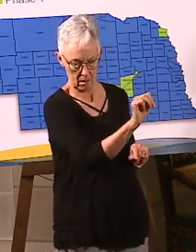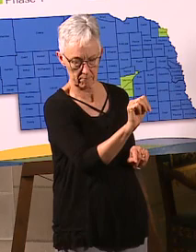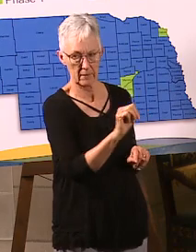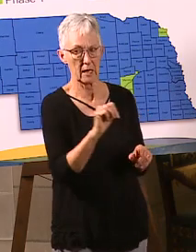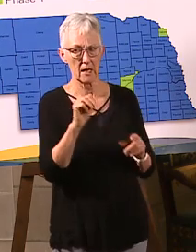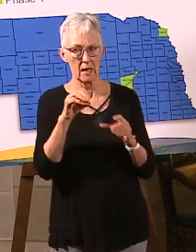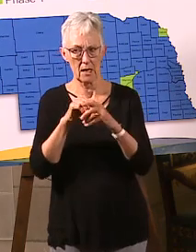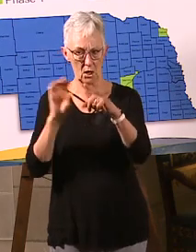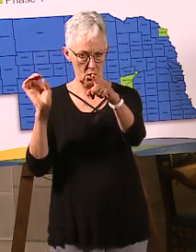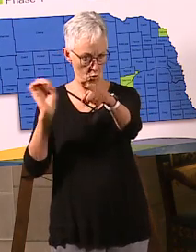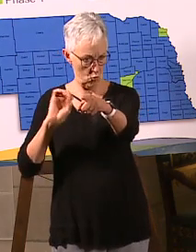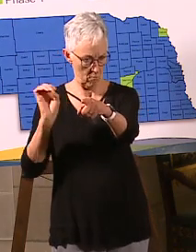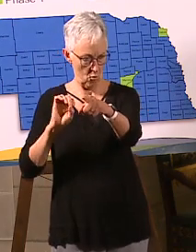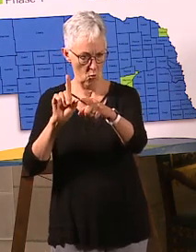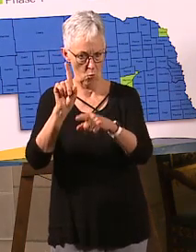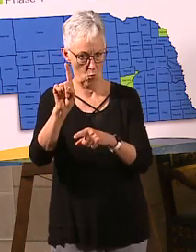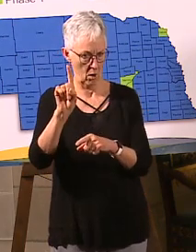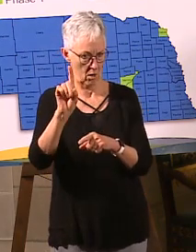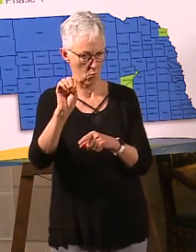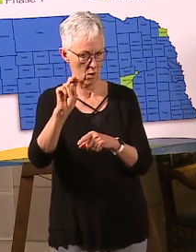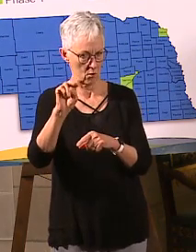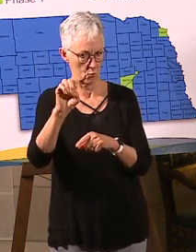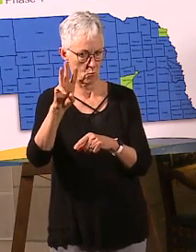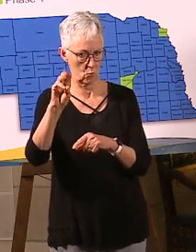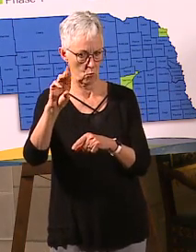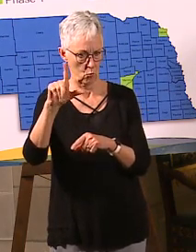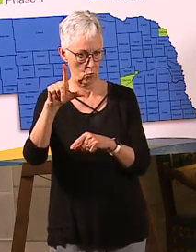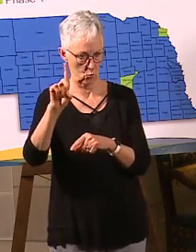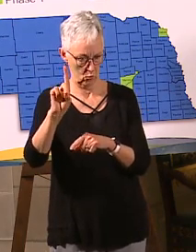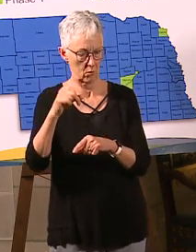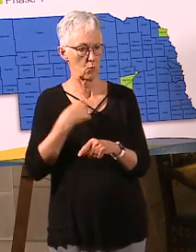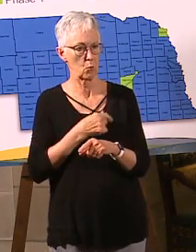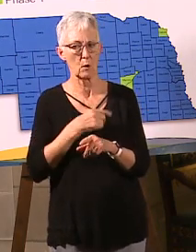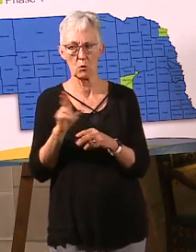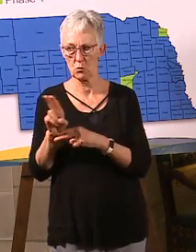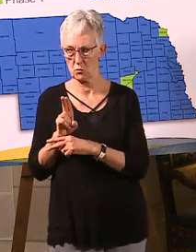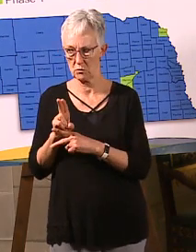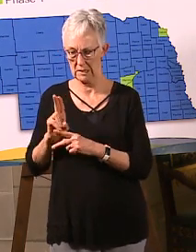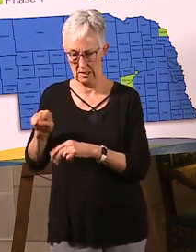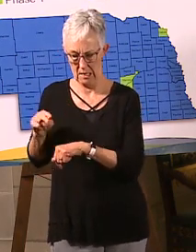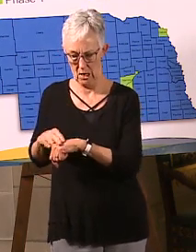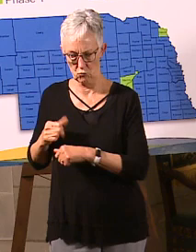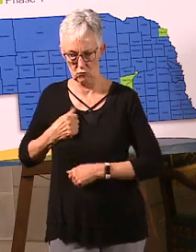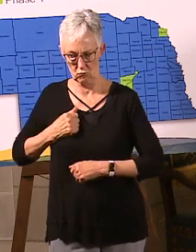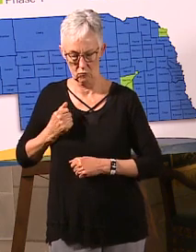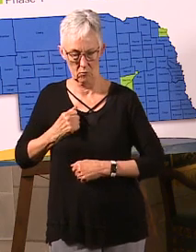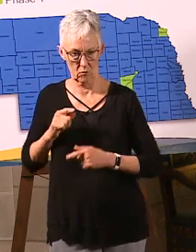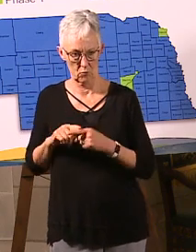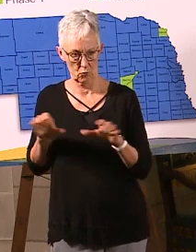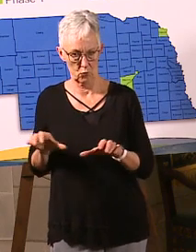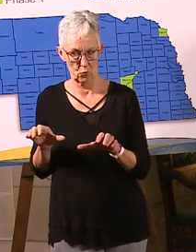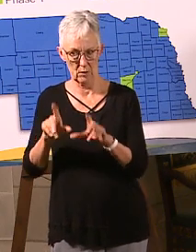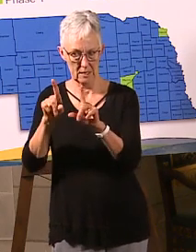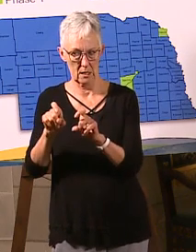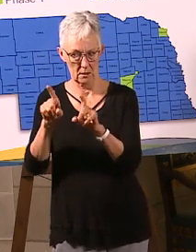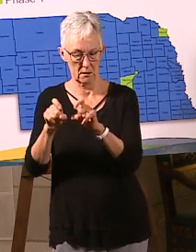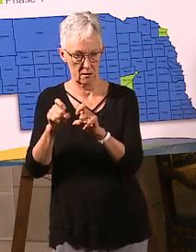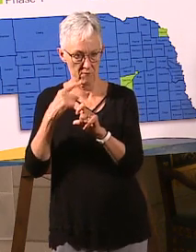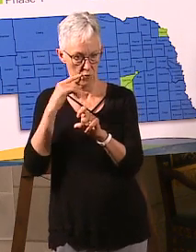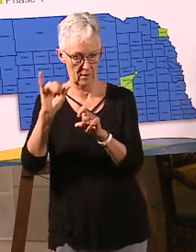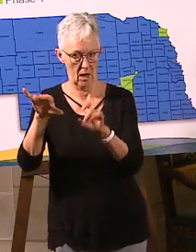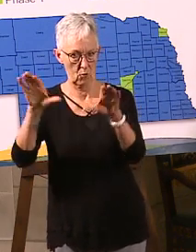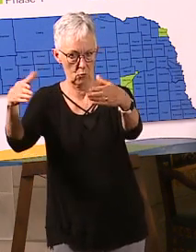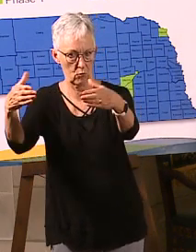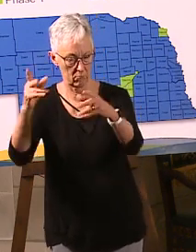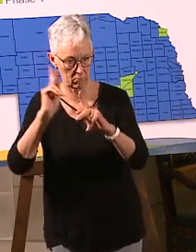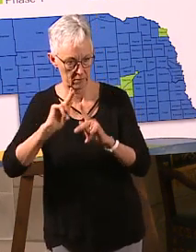doing regular National Guard testing, and we had to turn people away, and the question is, why don't you bring the testnebraska.com in there? Again, the way the